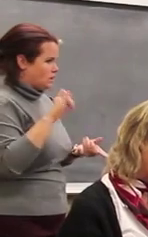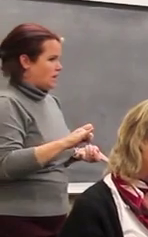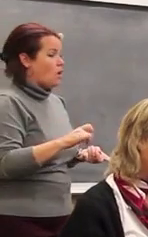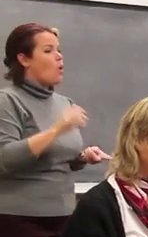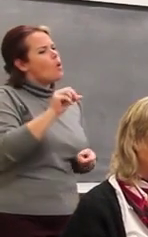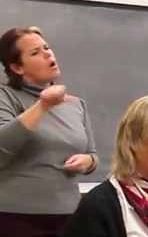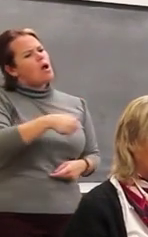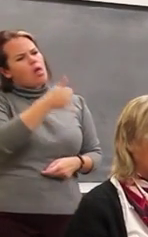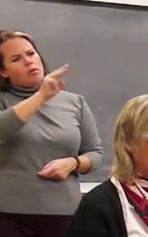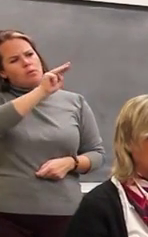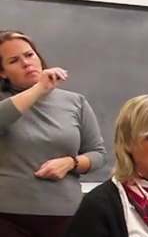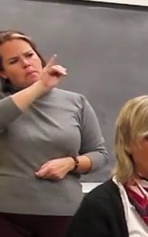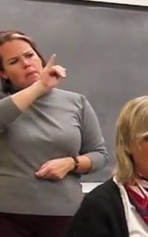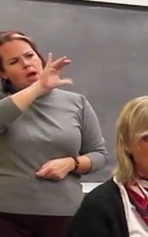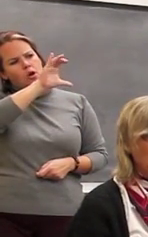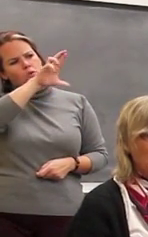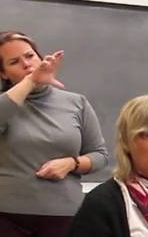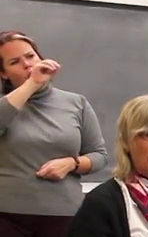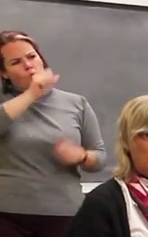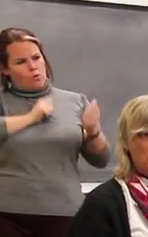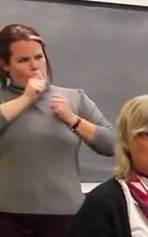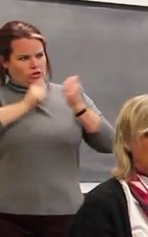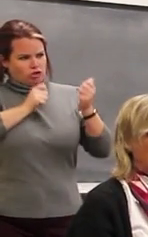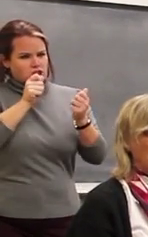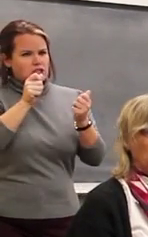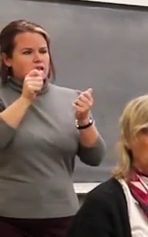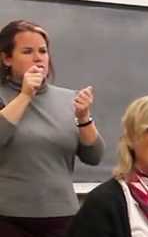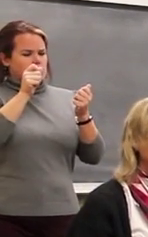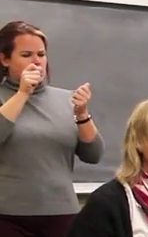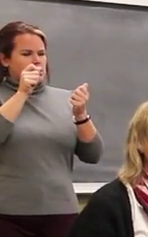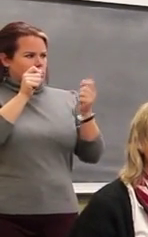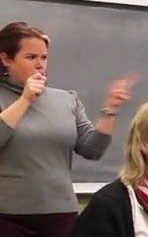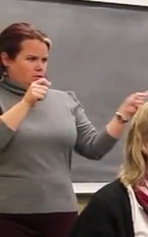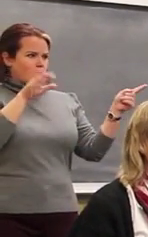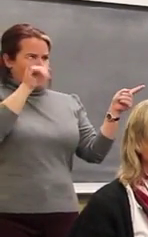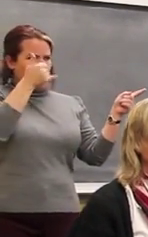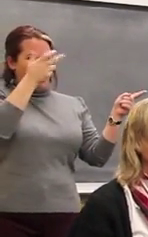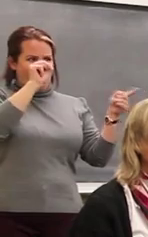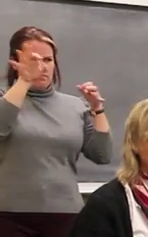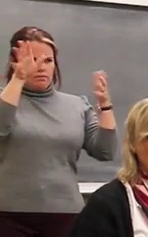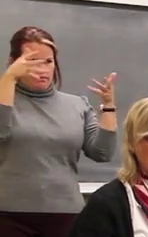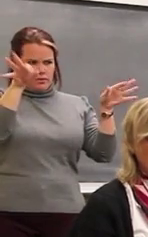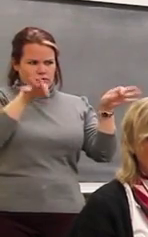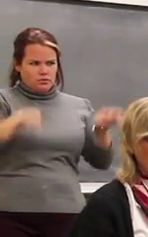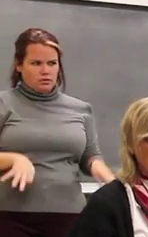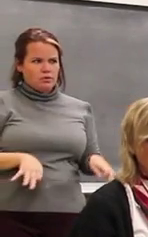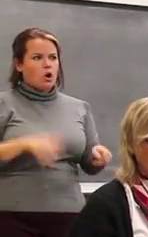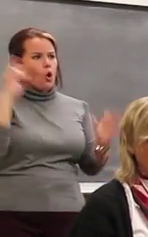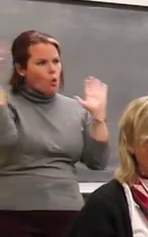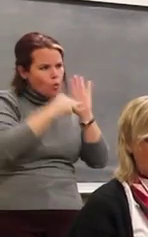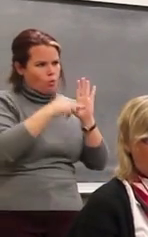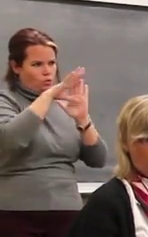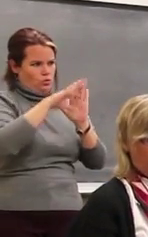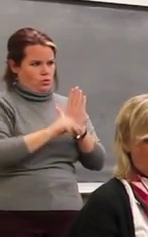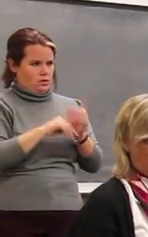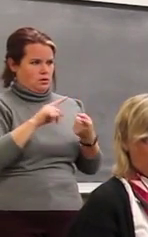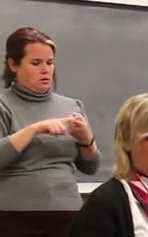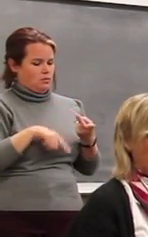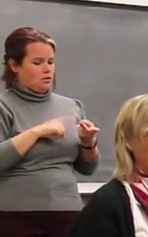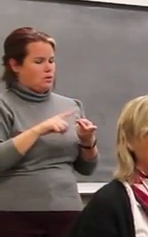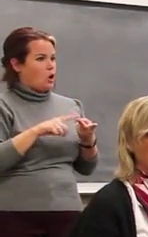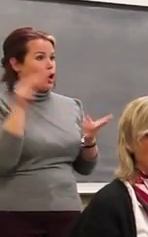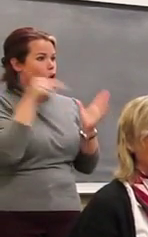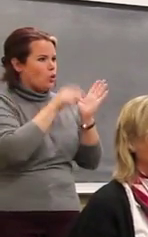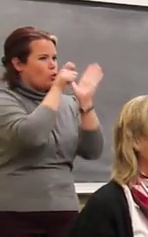that Juan has described. Look at those curriculums. Look at the people who are